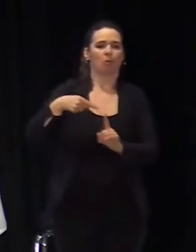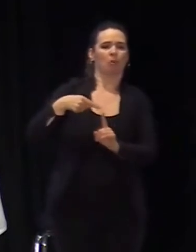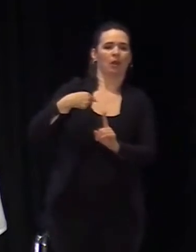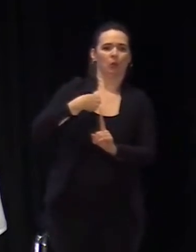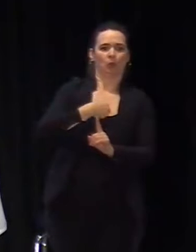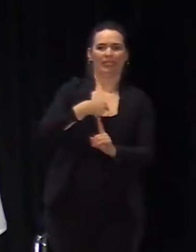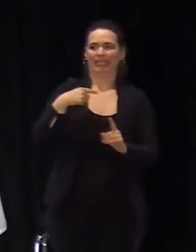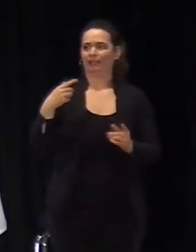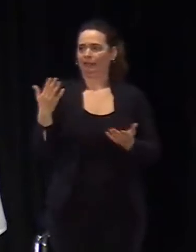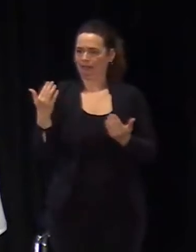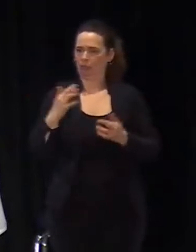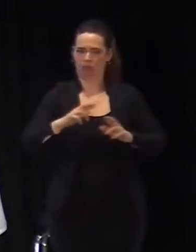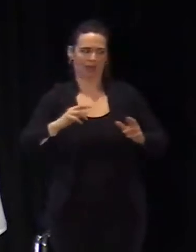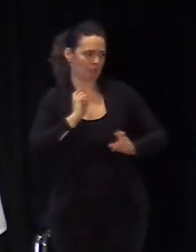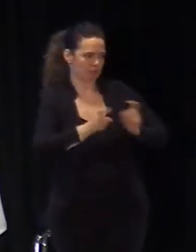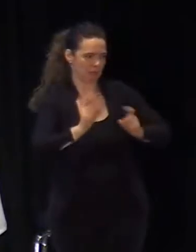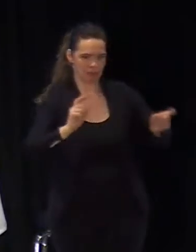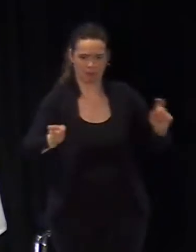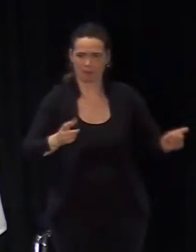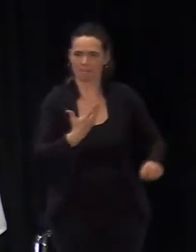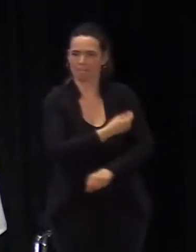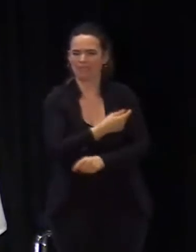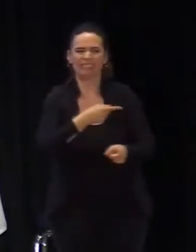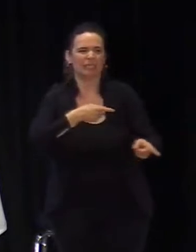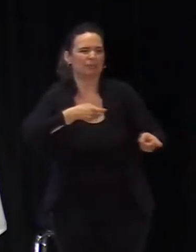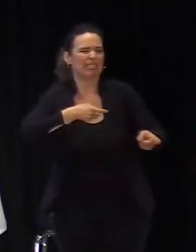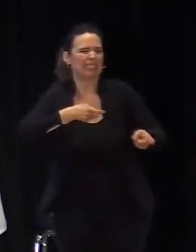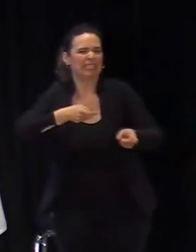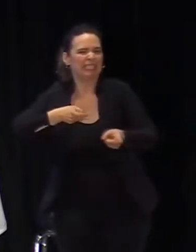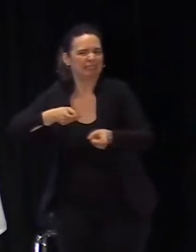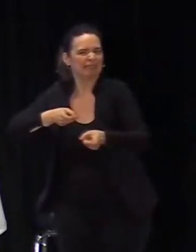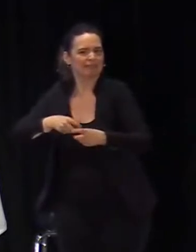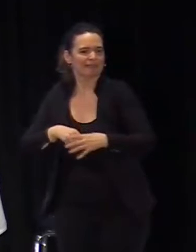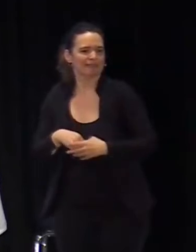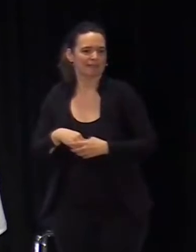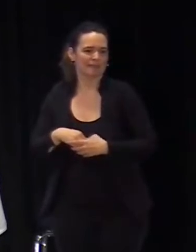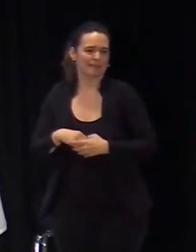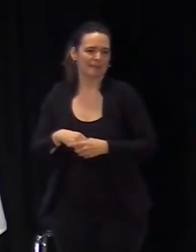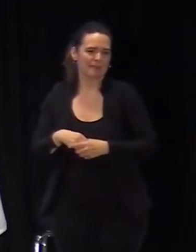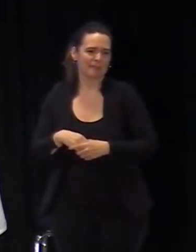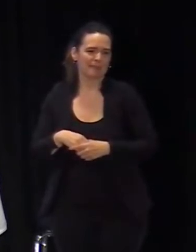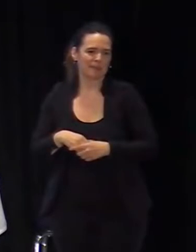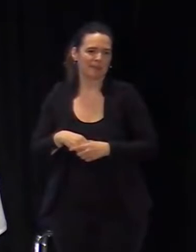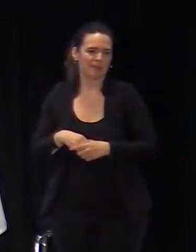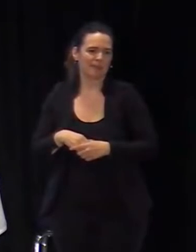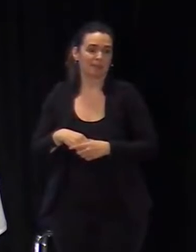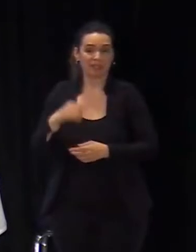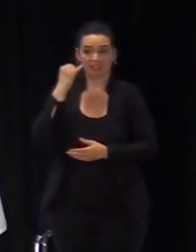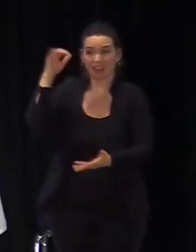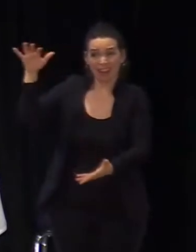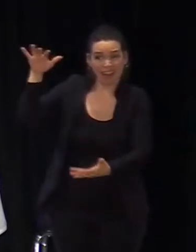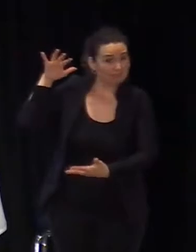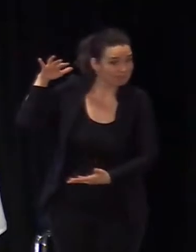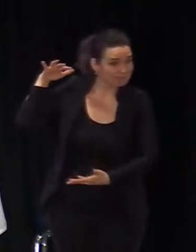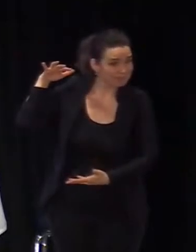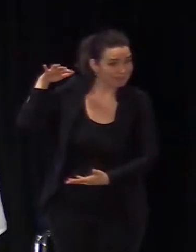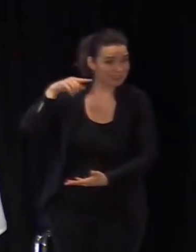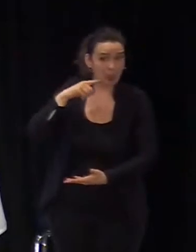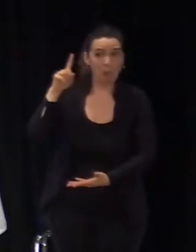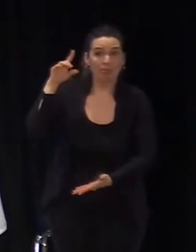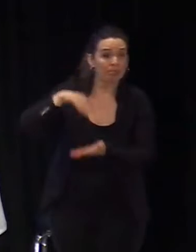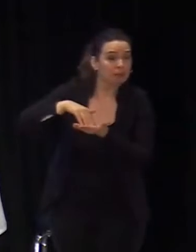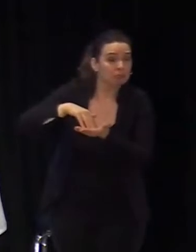Thursday or Friday, then that changes our mind. But we're going to, if we get a lot of vaccine, if we get 1,000 doses for